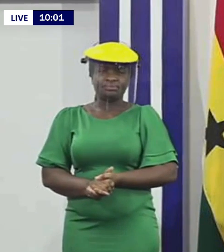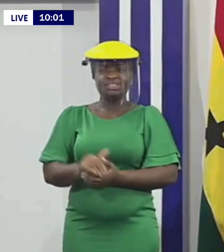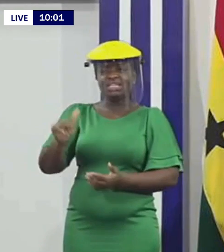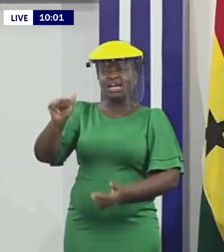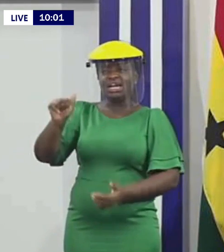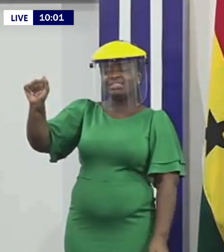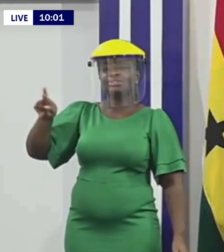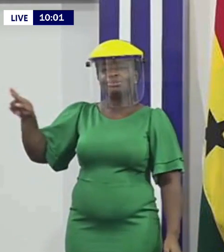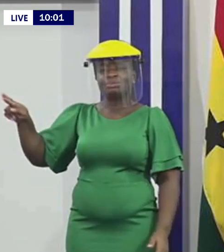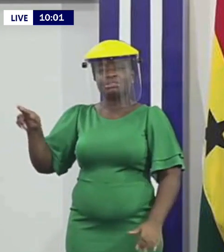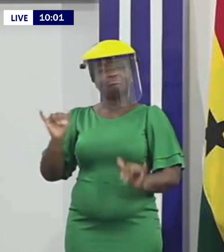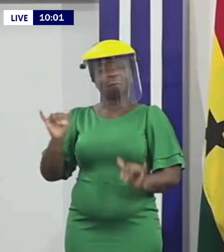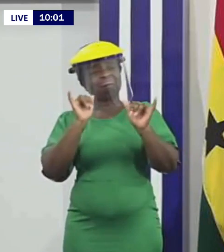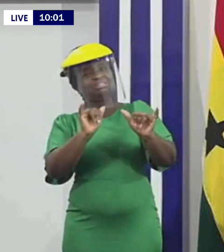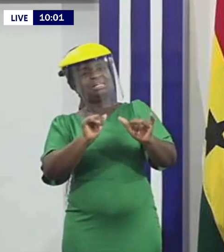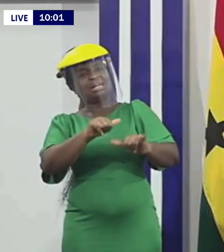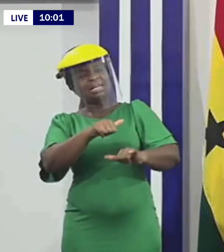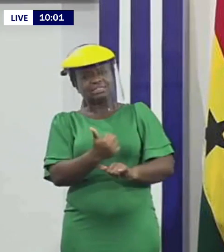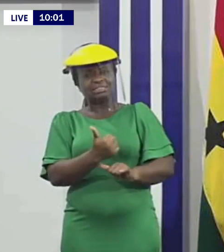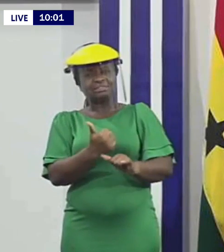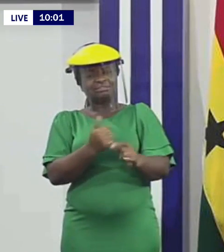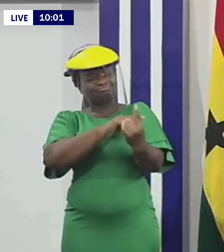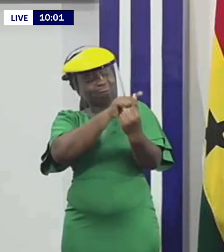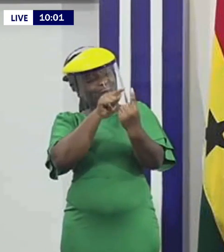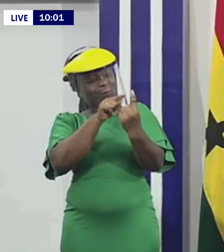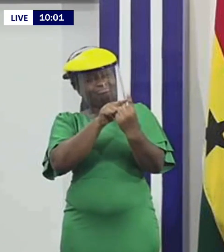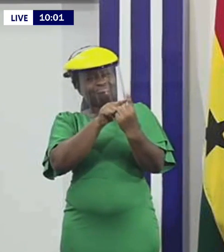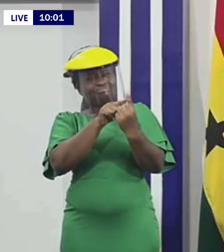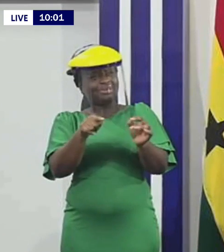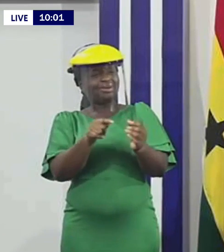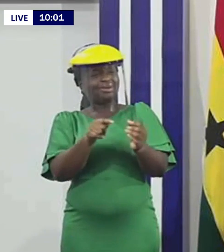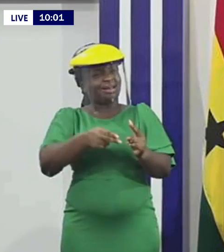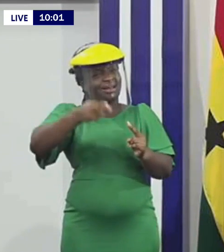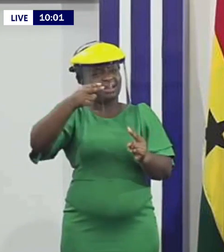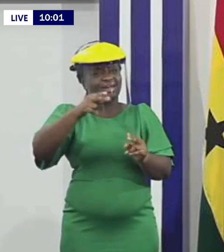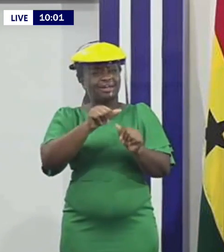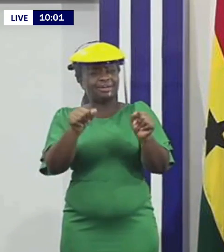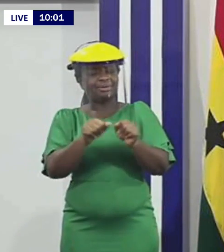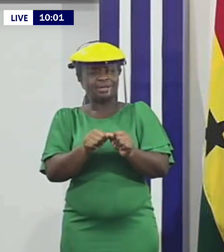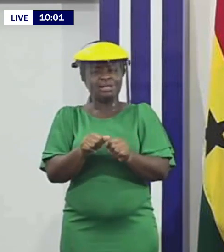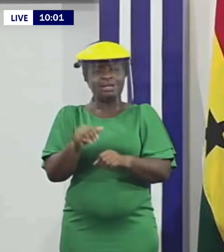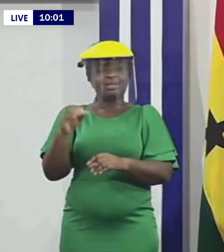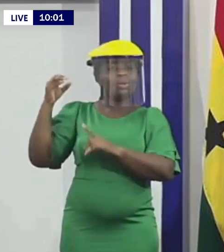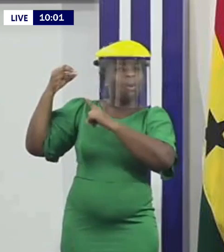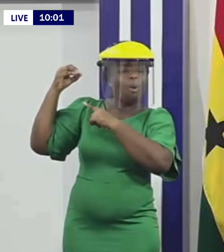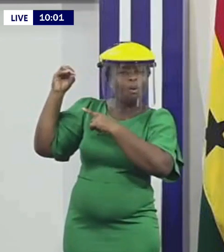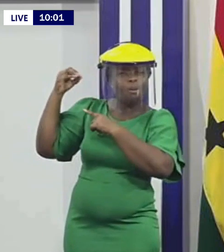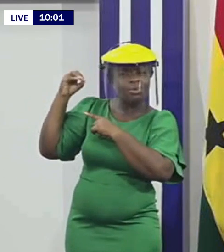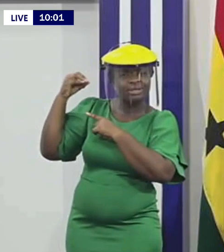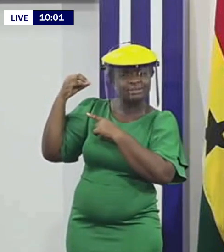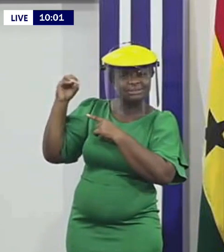Ashanti region also remains another key area where the Kumasi Metro and Obuasi, but Obuasi is